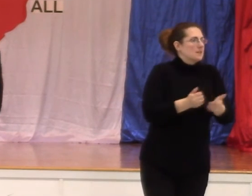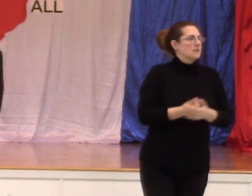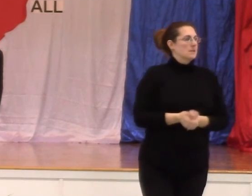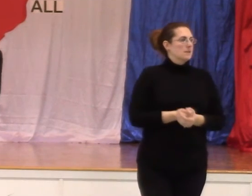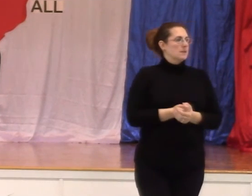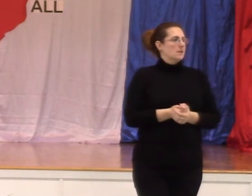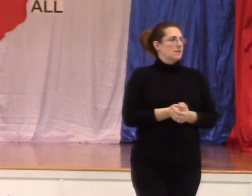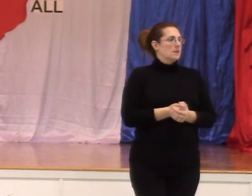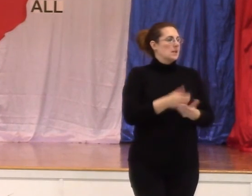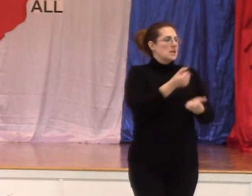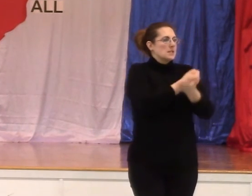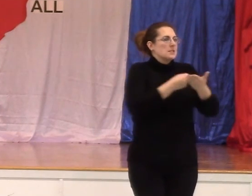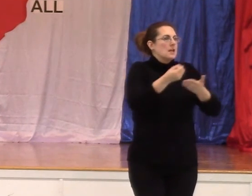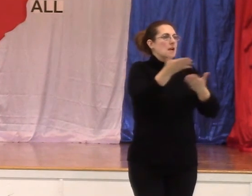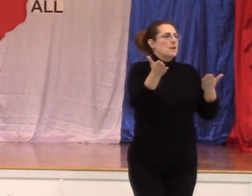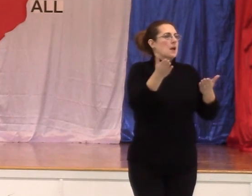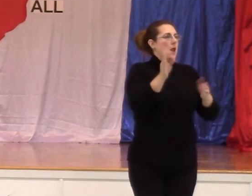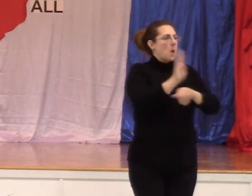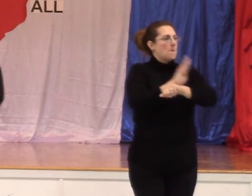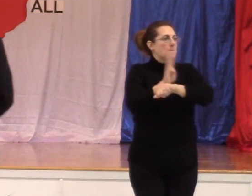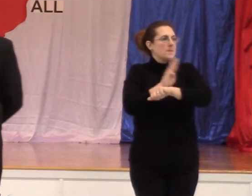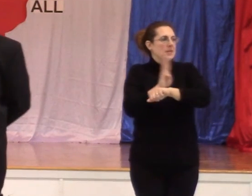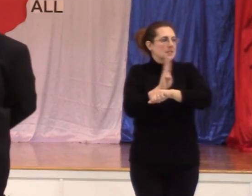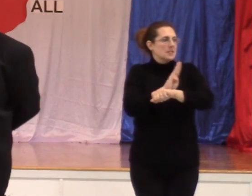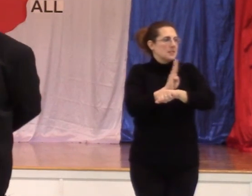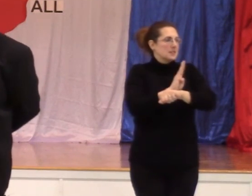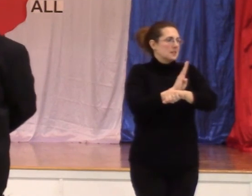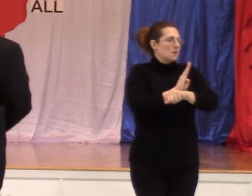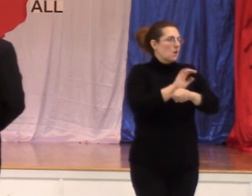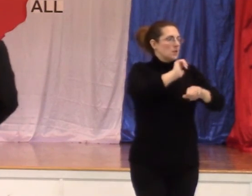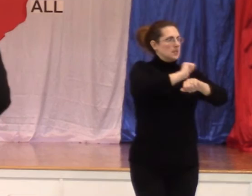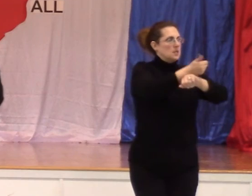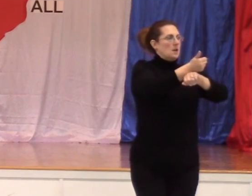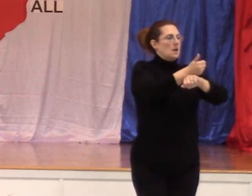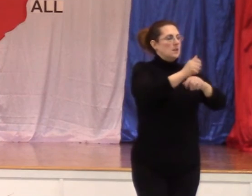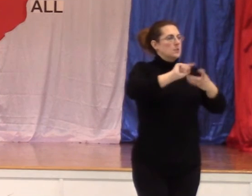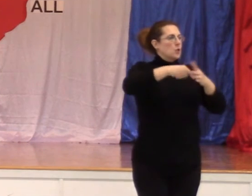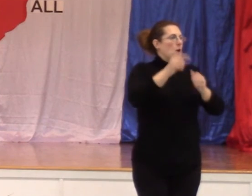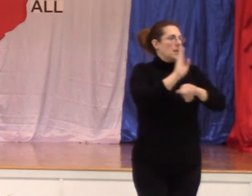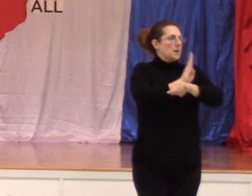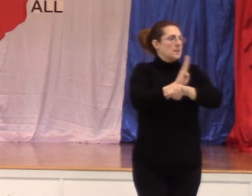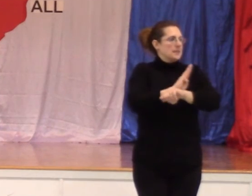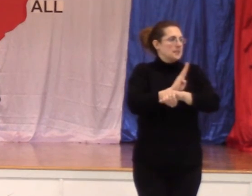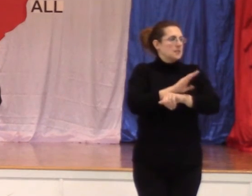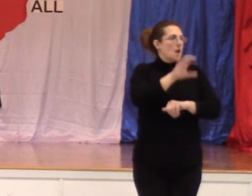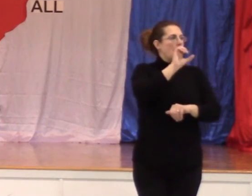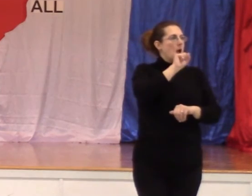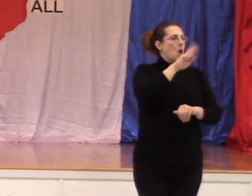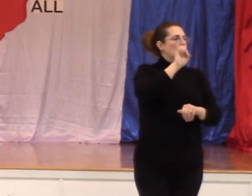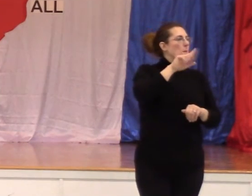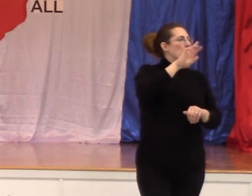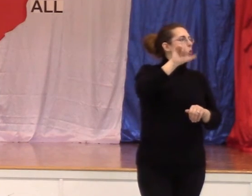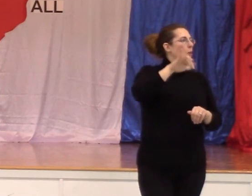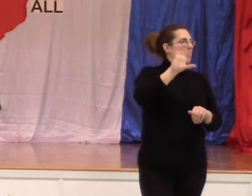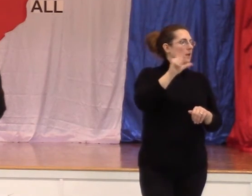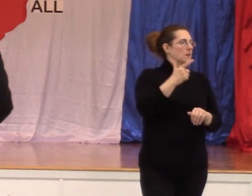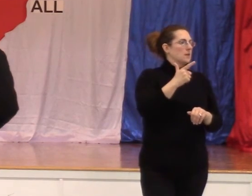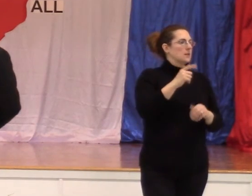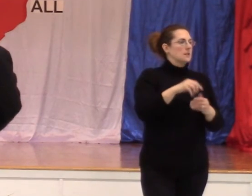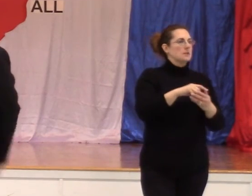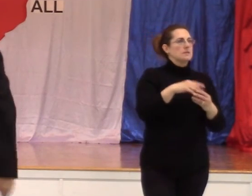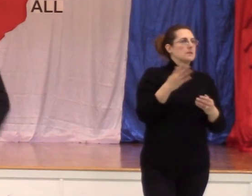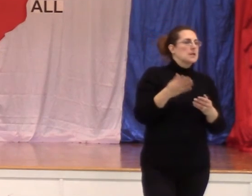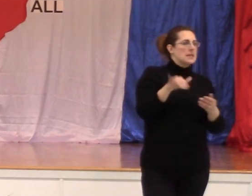The sacrament of business or entrepreneurial sense. Right? You have the same radical reformation that